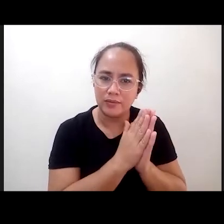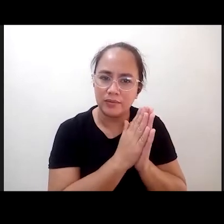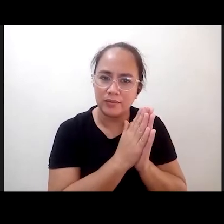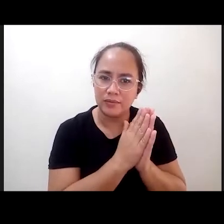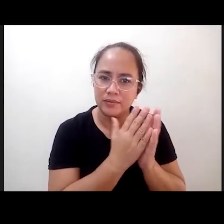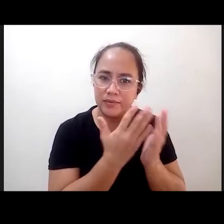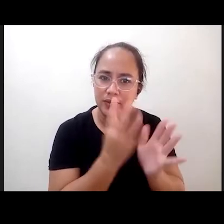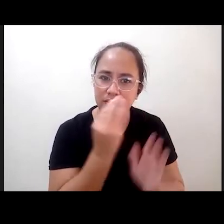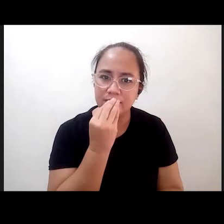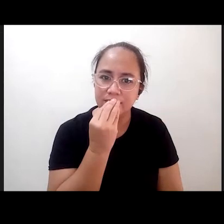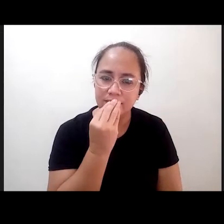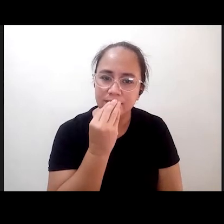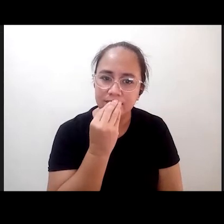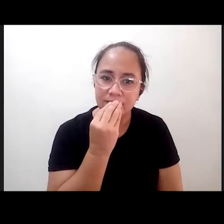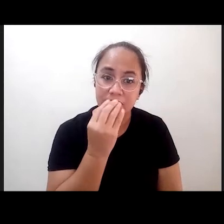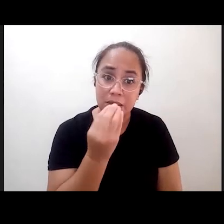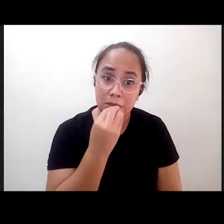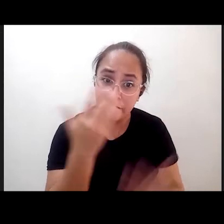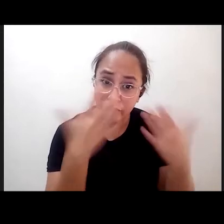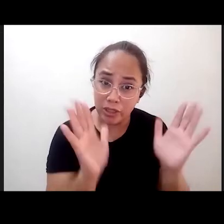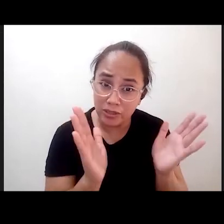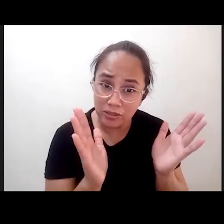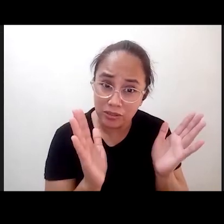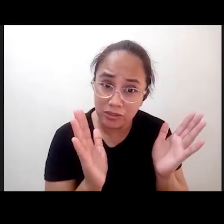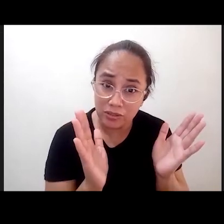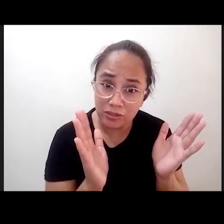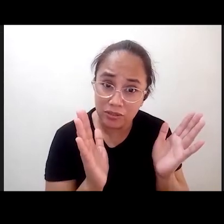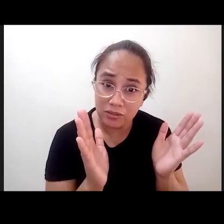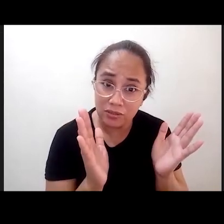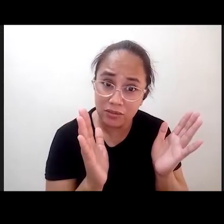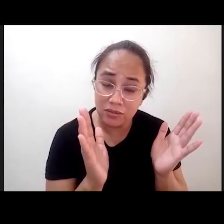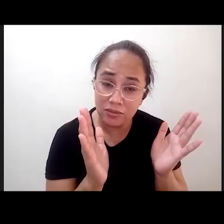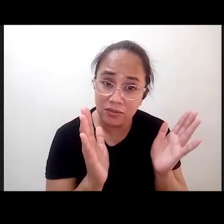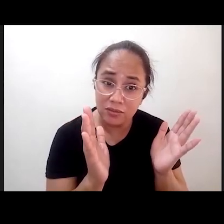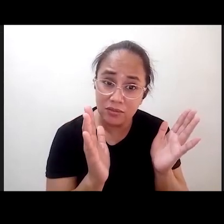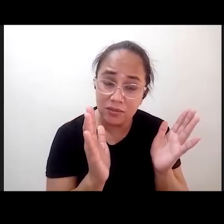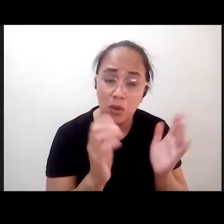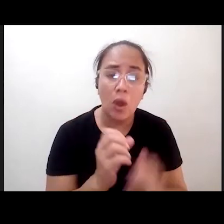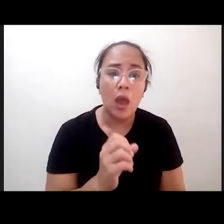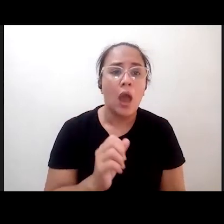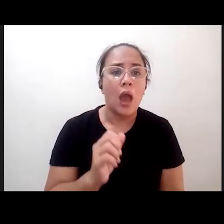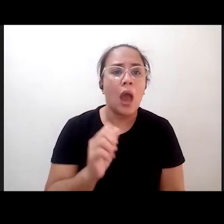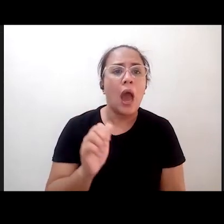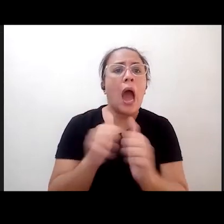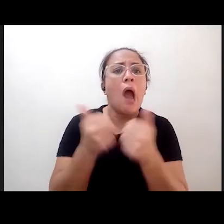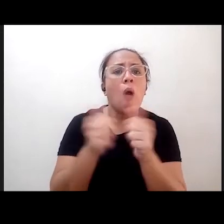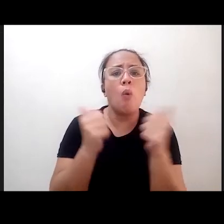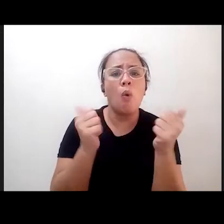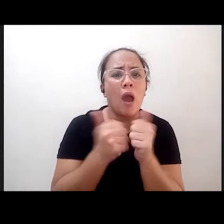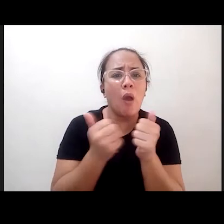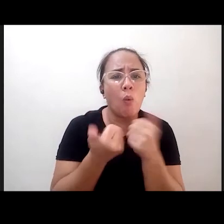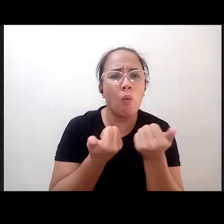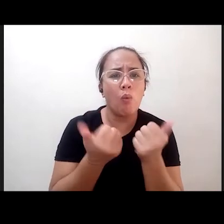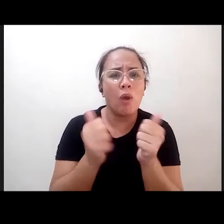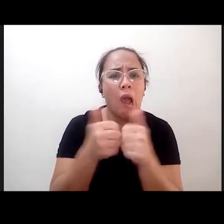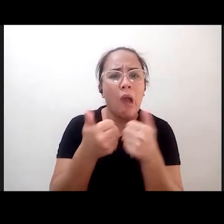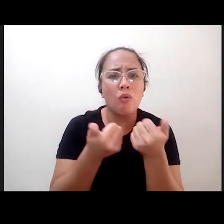You'd finish? But how would you ask it?